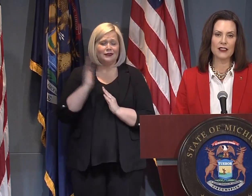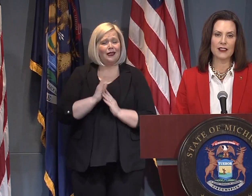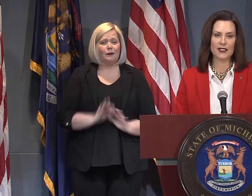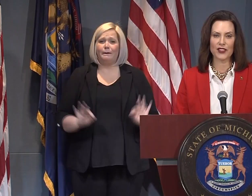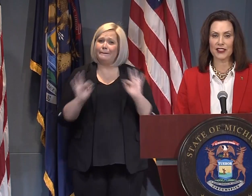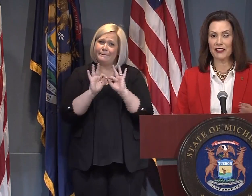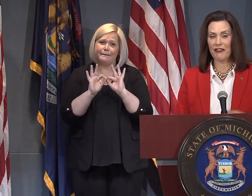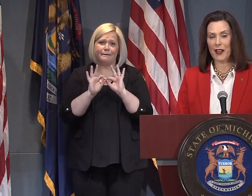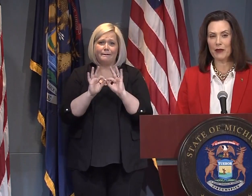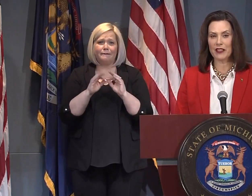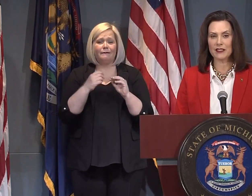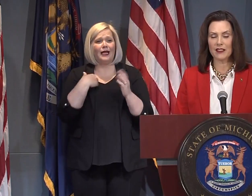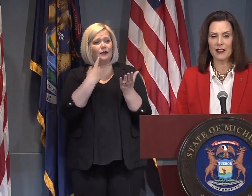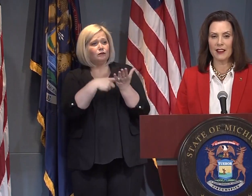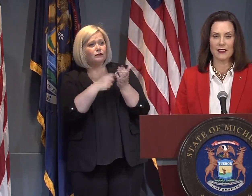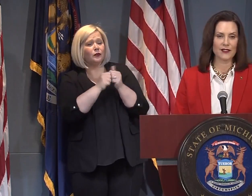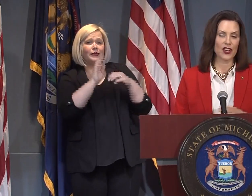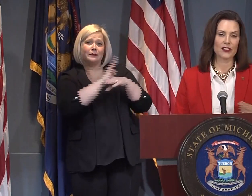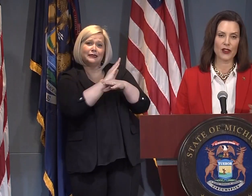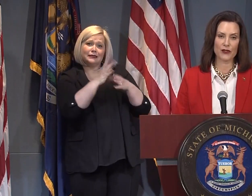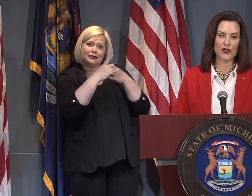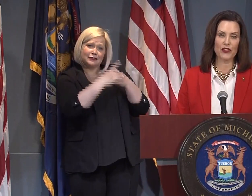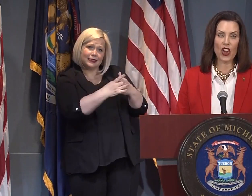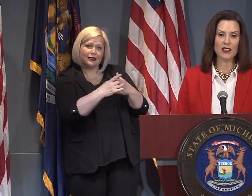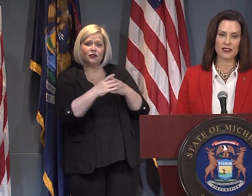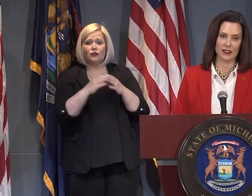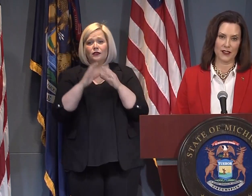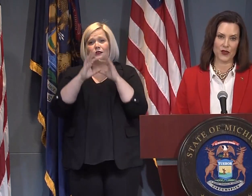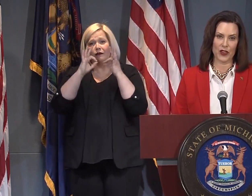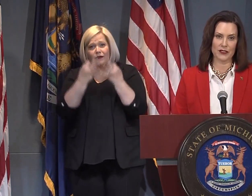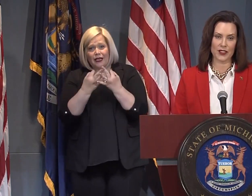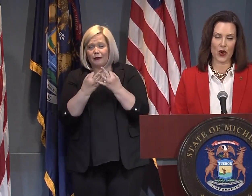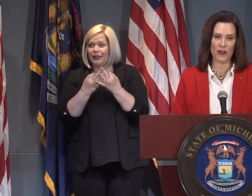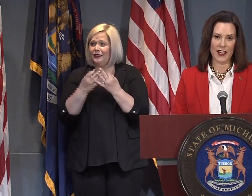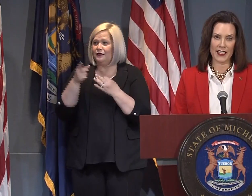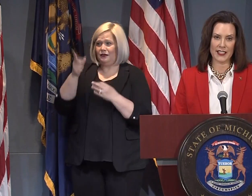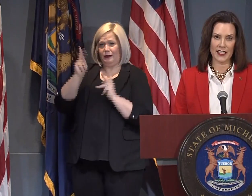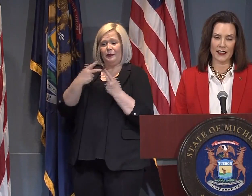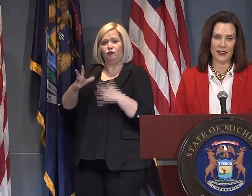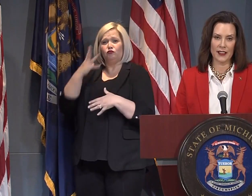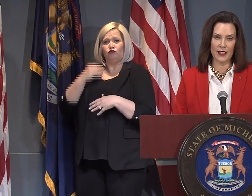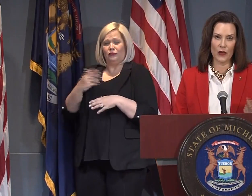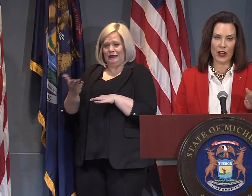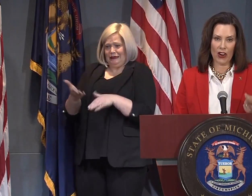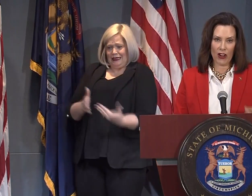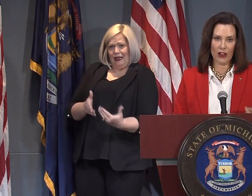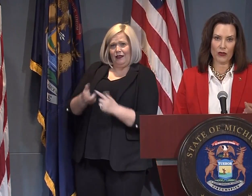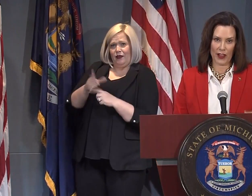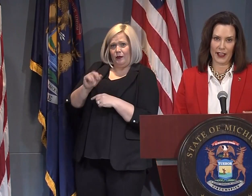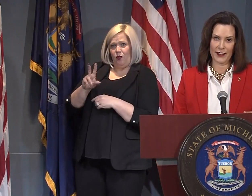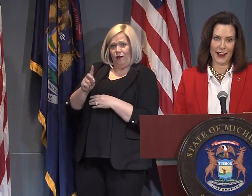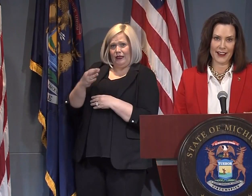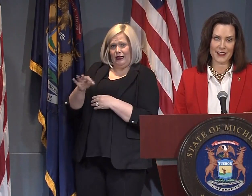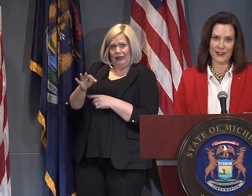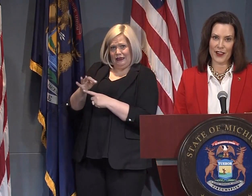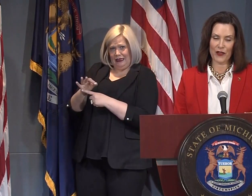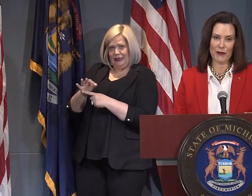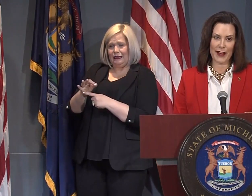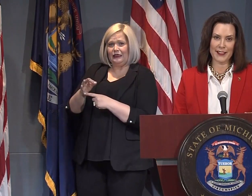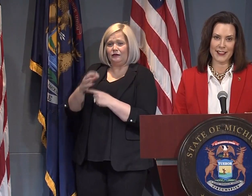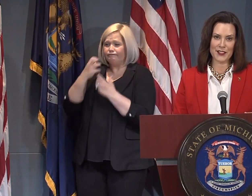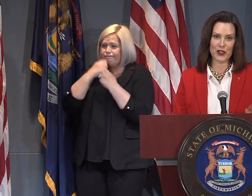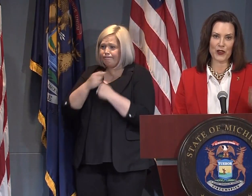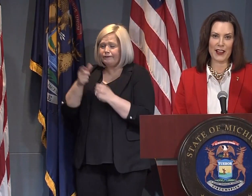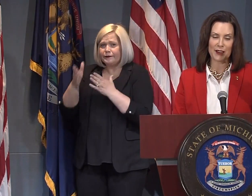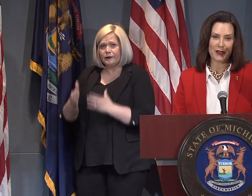leaders, as I've talked to families, as I've talked to those who've lost a loved one to COVID-19, we all recognize, even if we